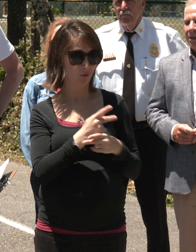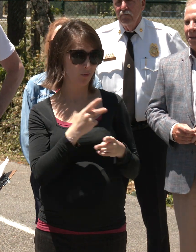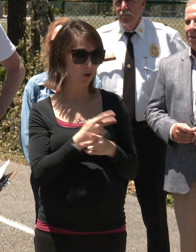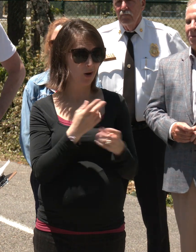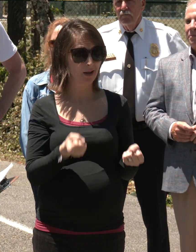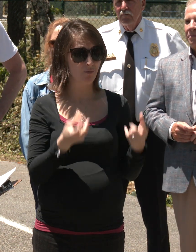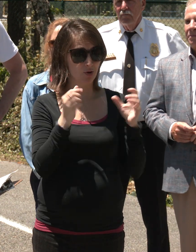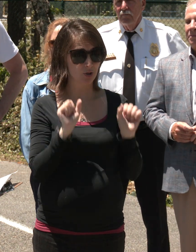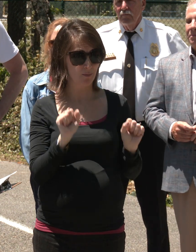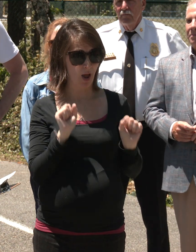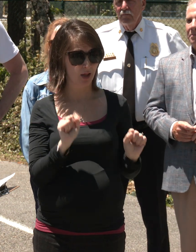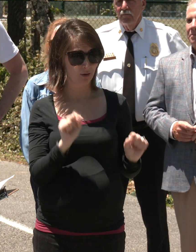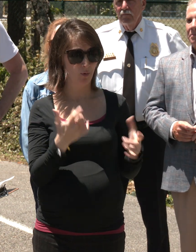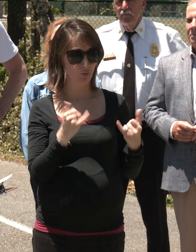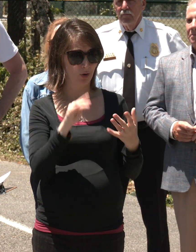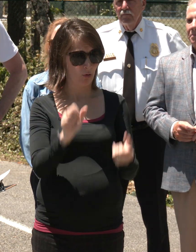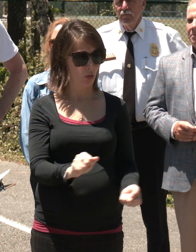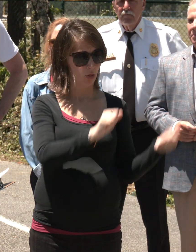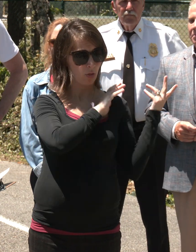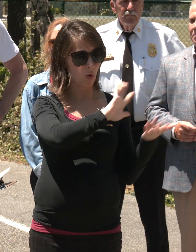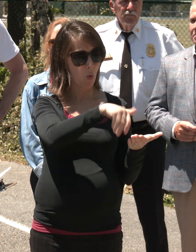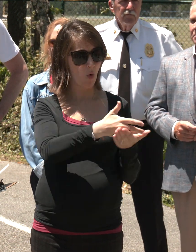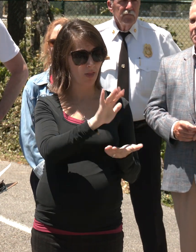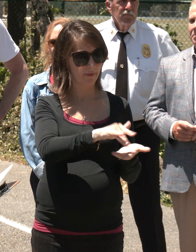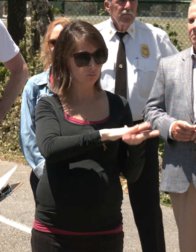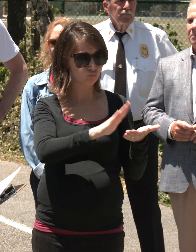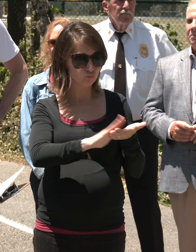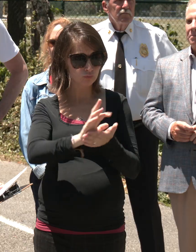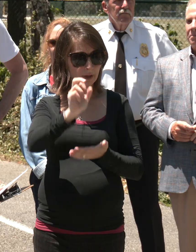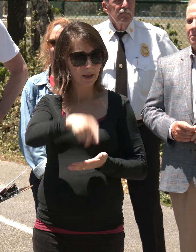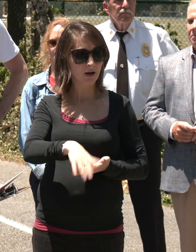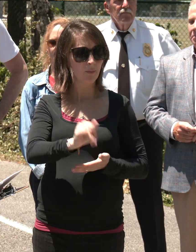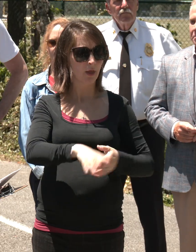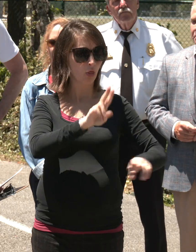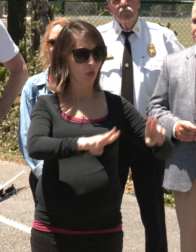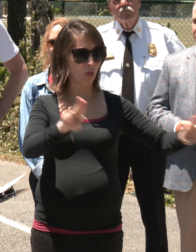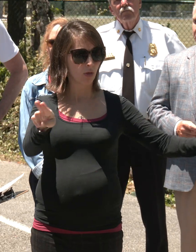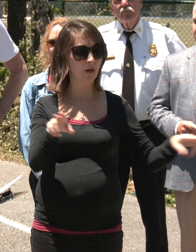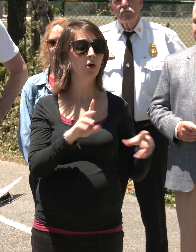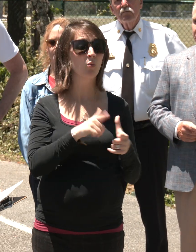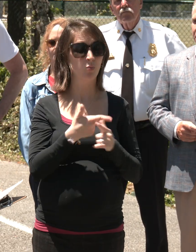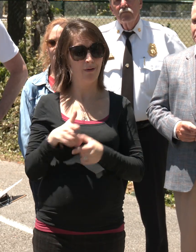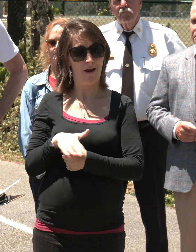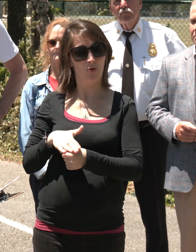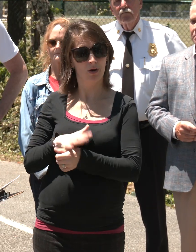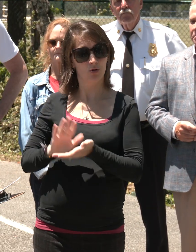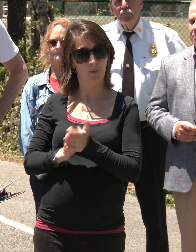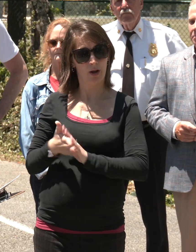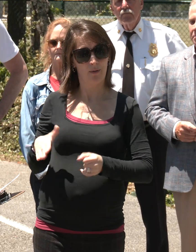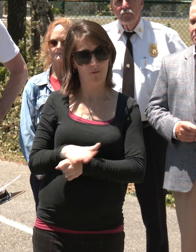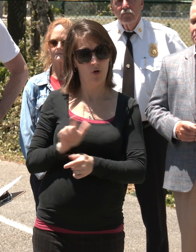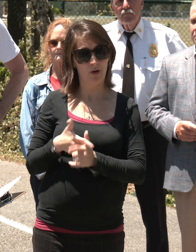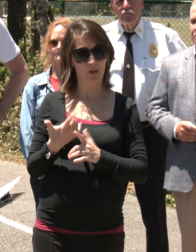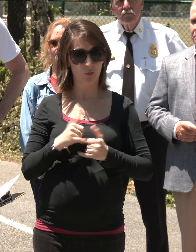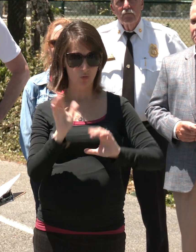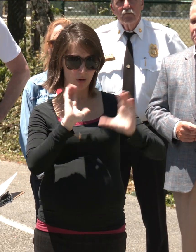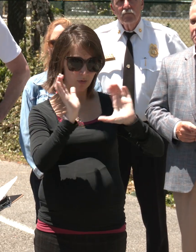possible, removal of this enormous amount of debris. And as locations are becoming full, we are seeking additional